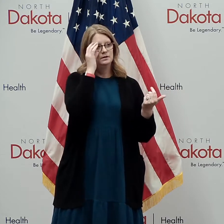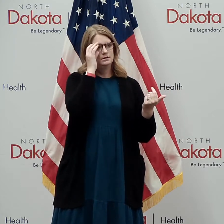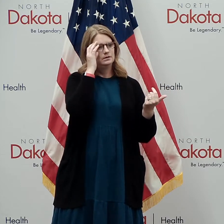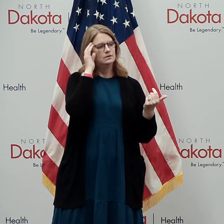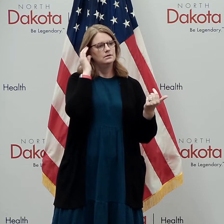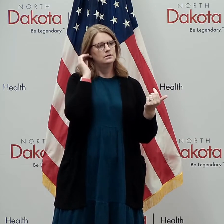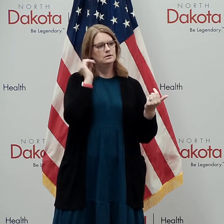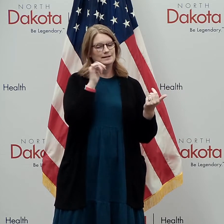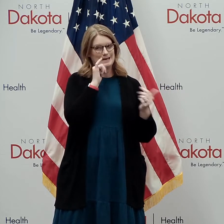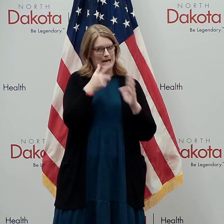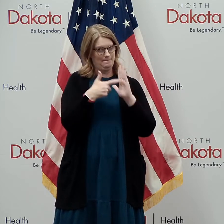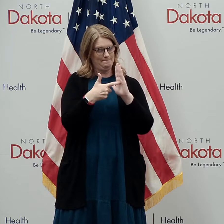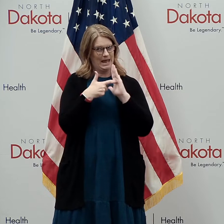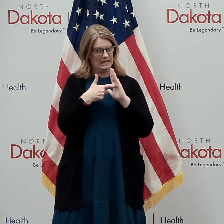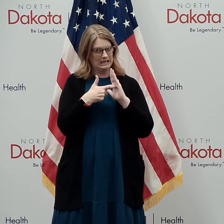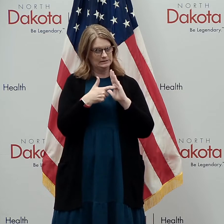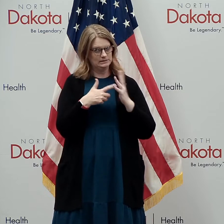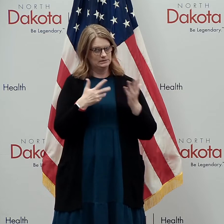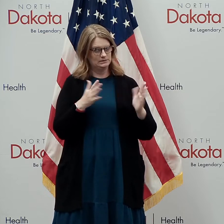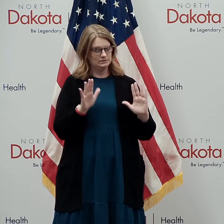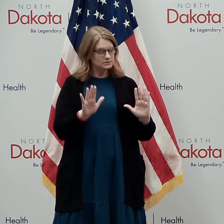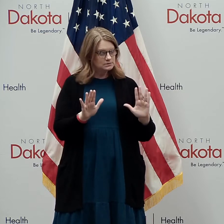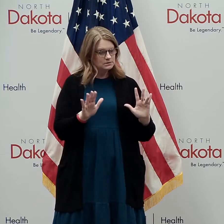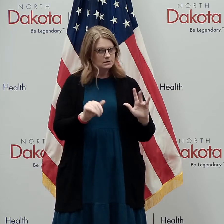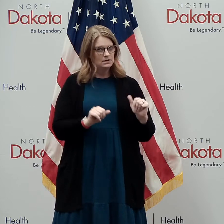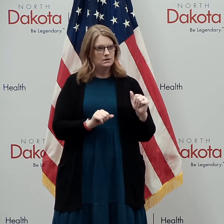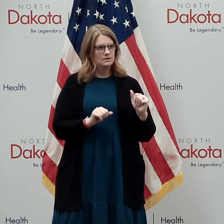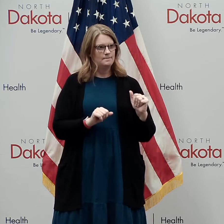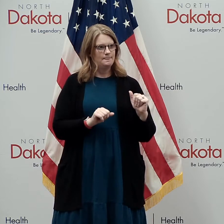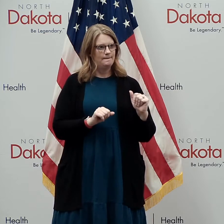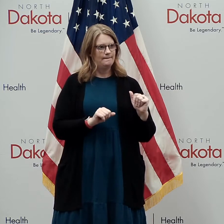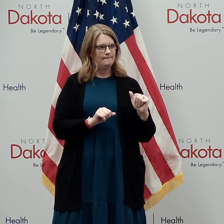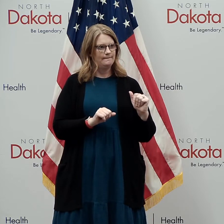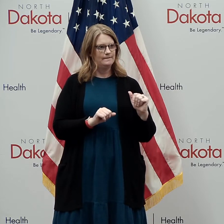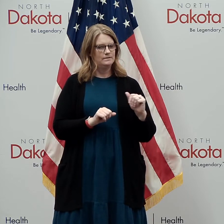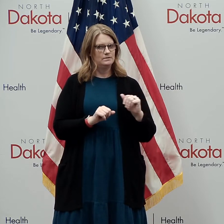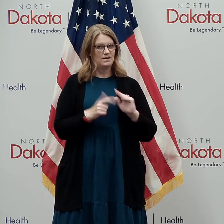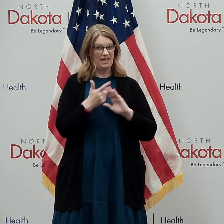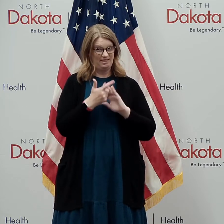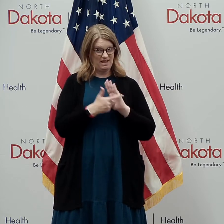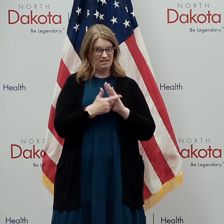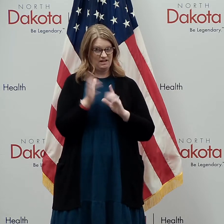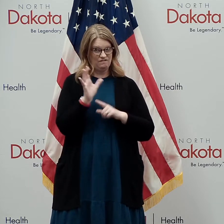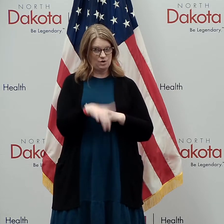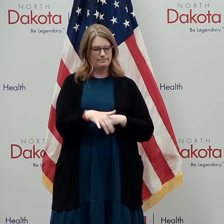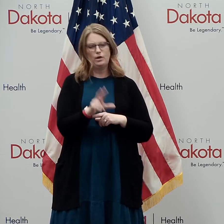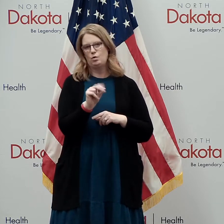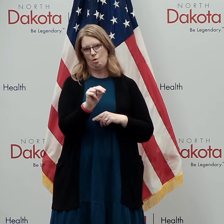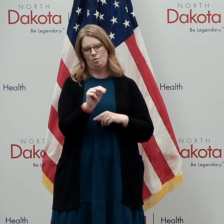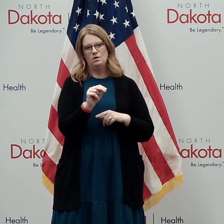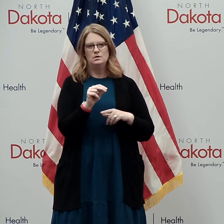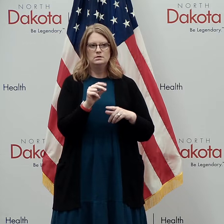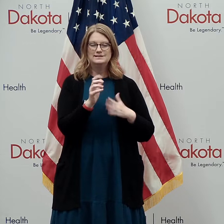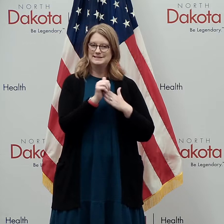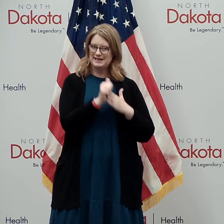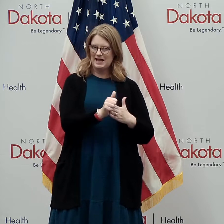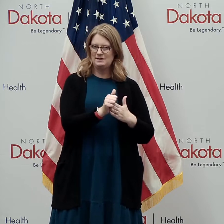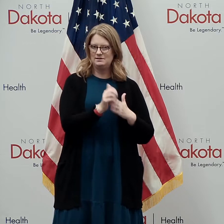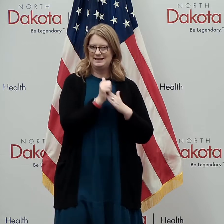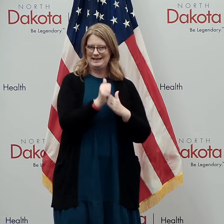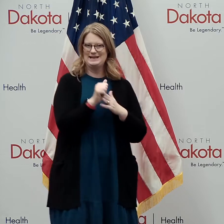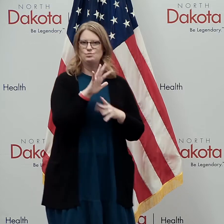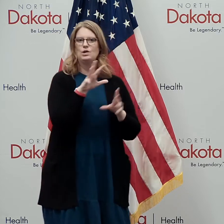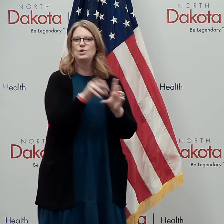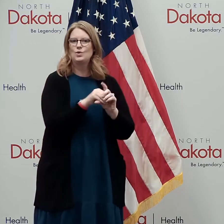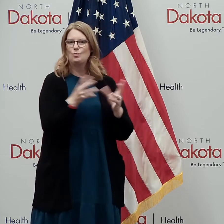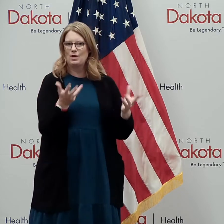not mandates, and they're not sort of legally enforceable. This is just guidance, if you will, but the guidance would include